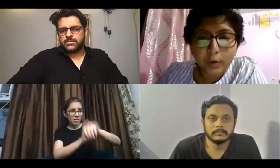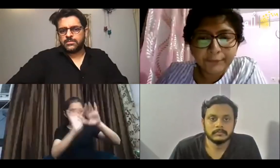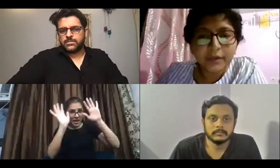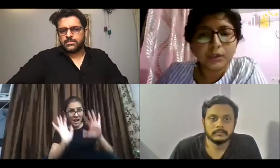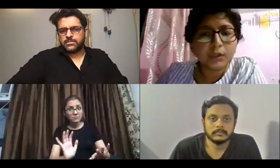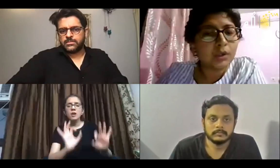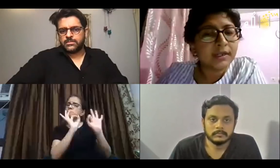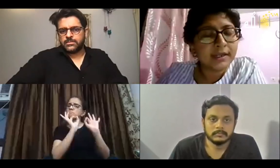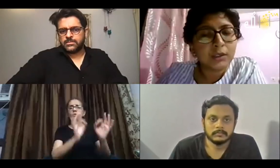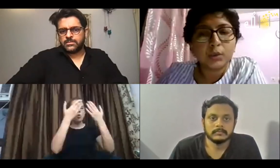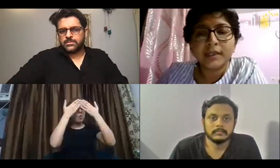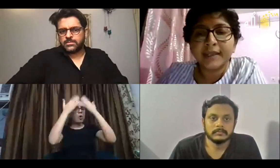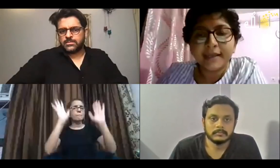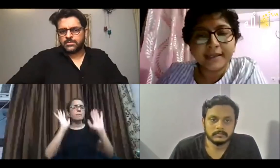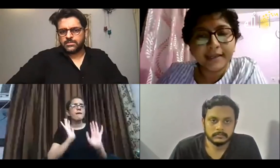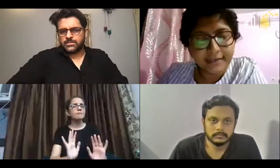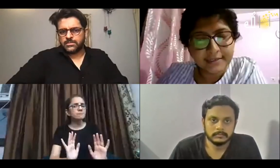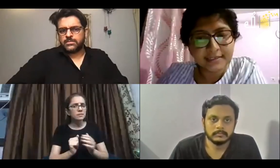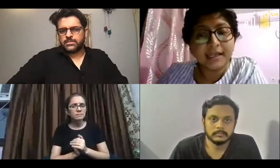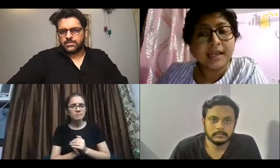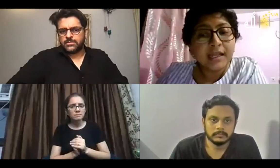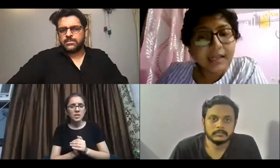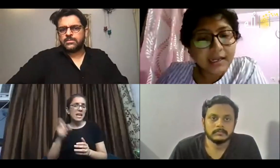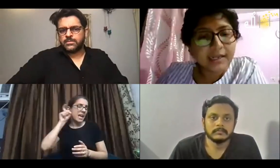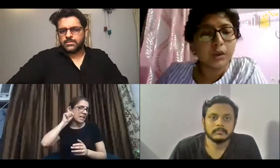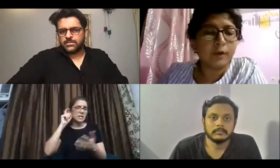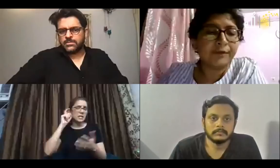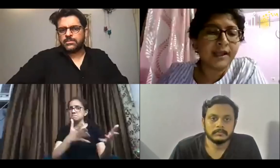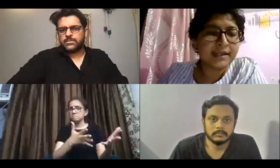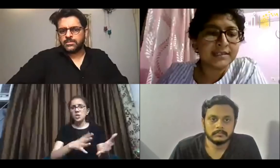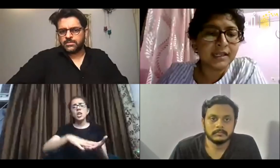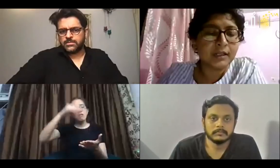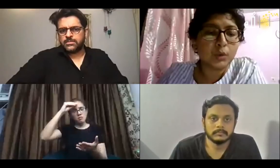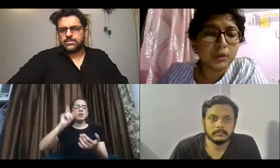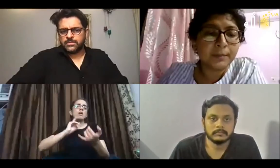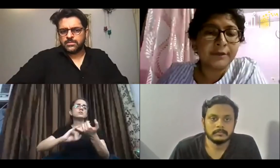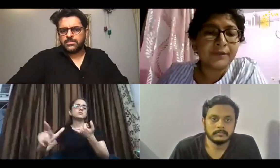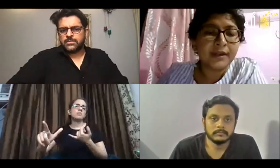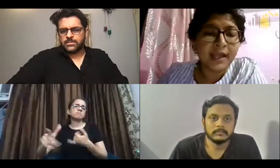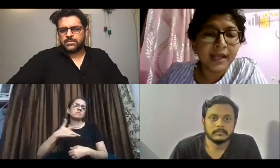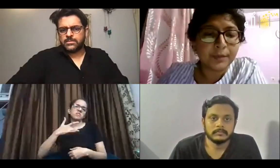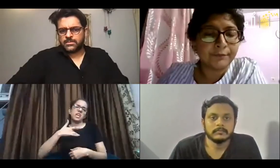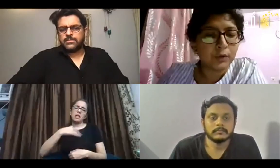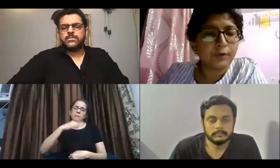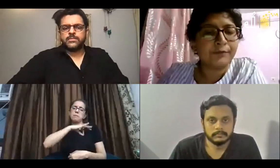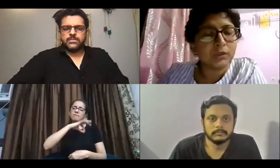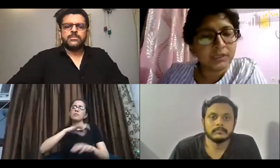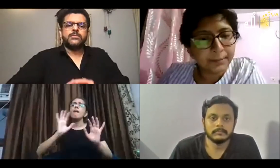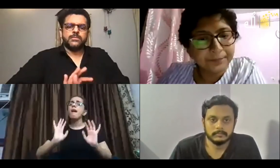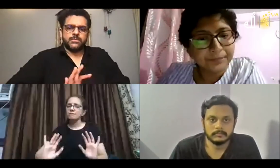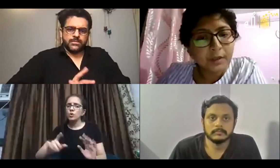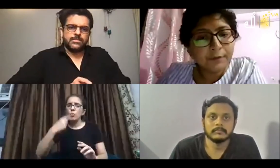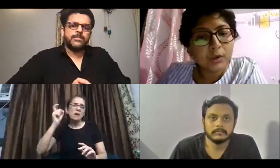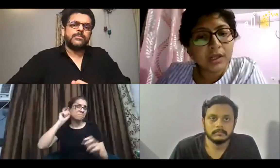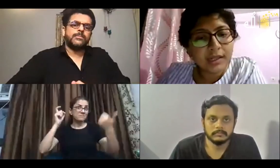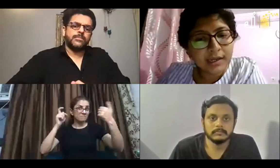and often do not yet with hearing aids. Learning of ISL would be very helpful for